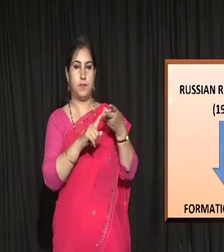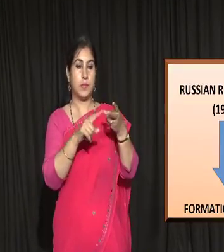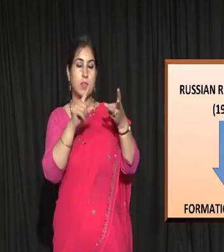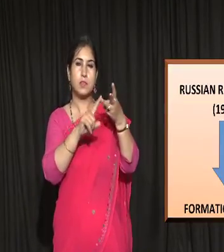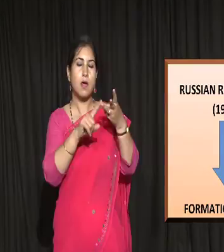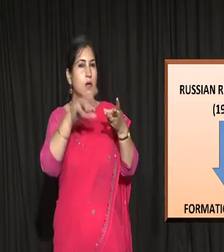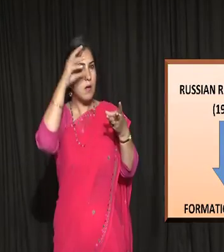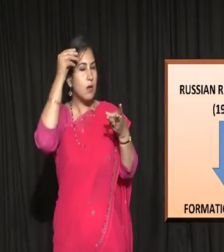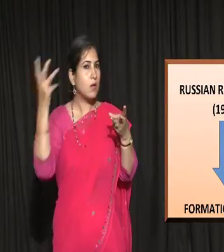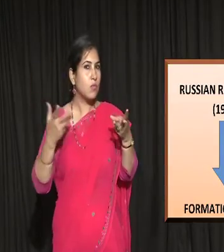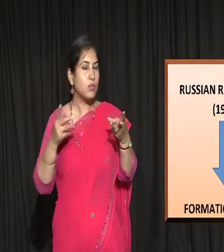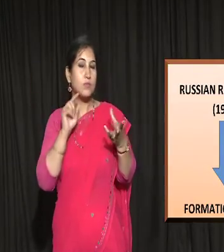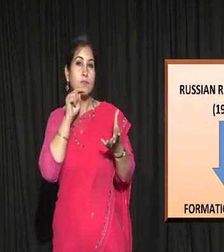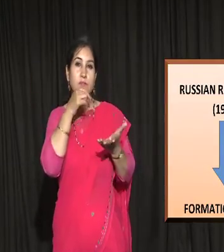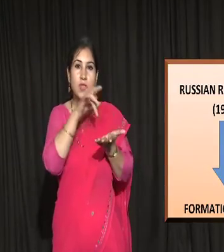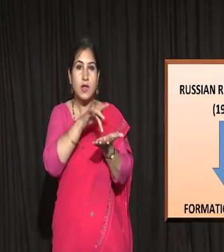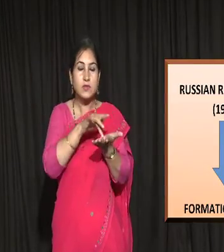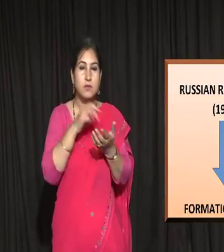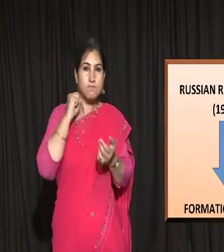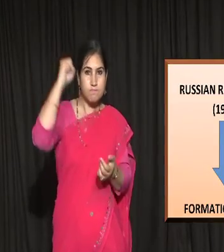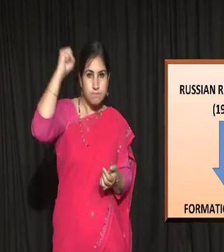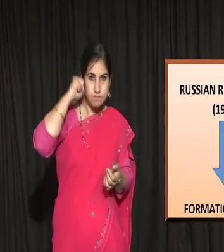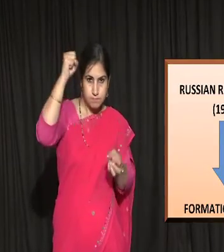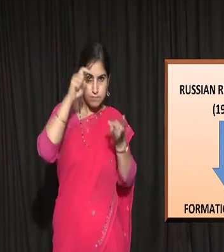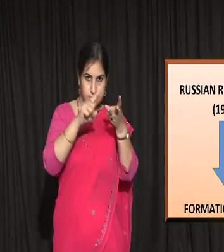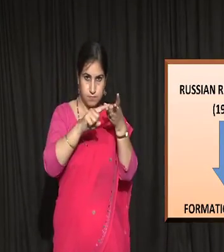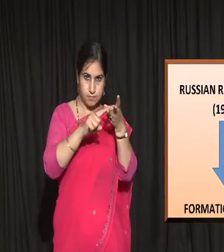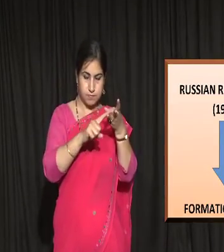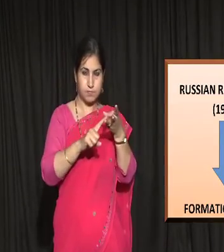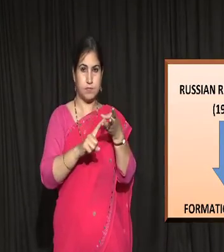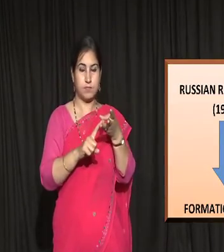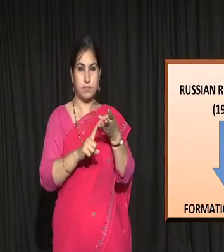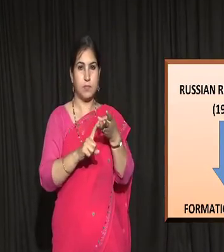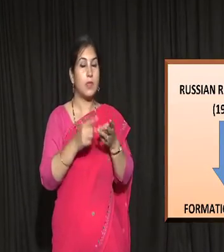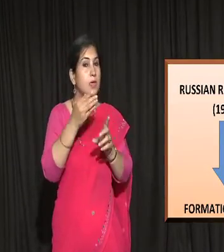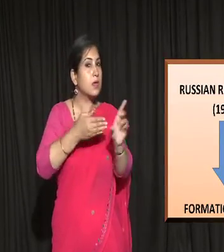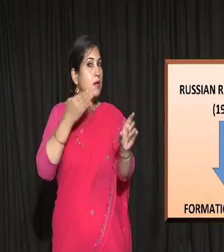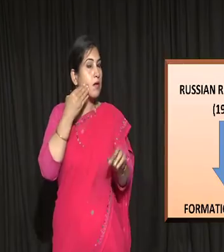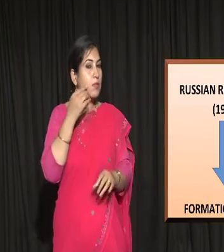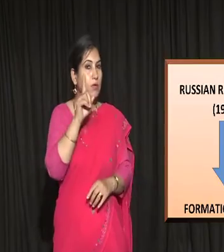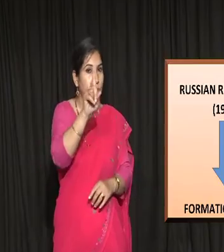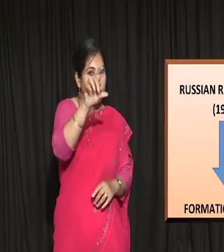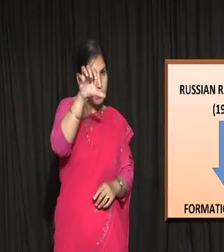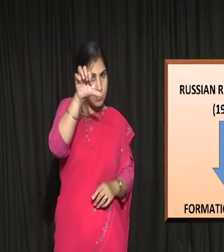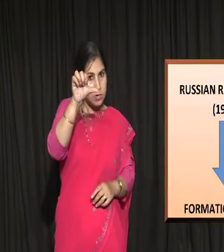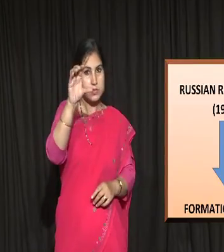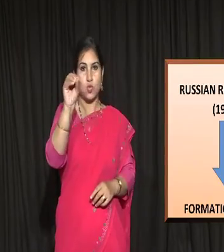Third, we learned about Russian Revolution in the year 1905